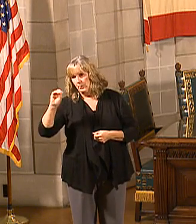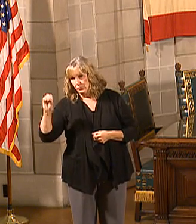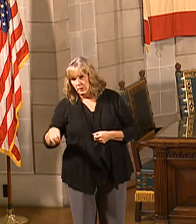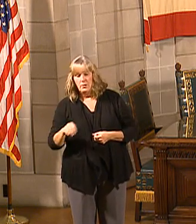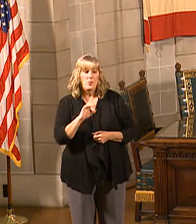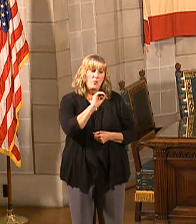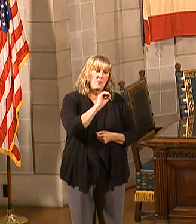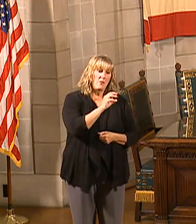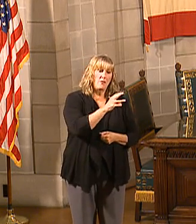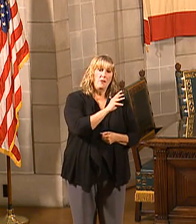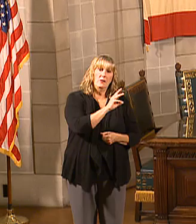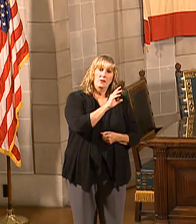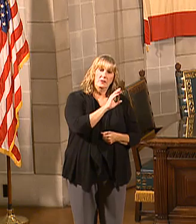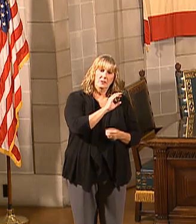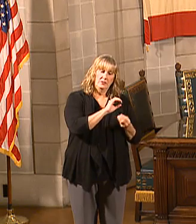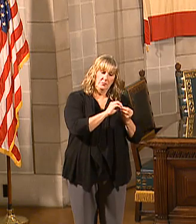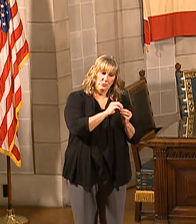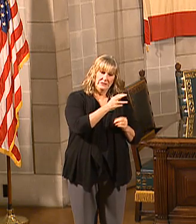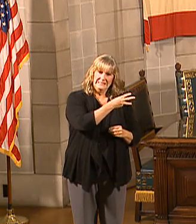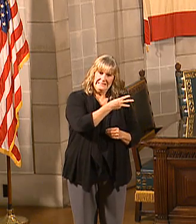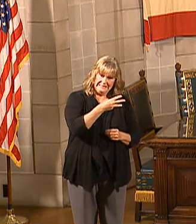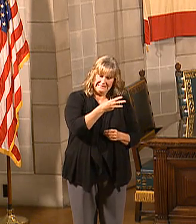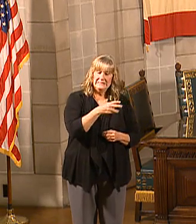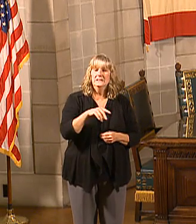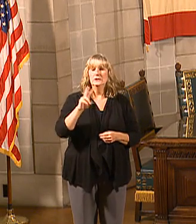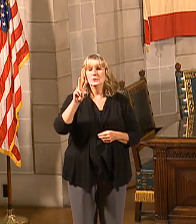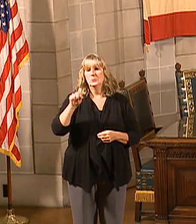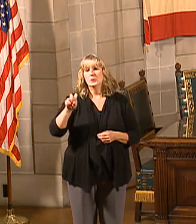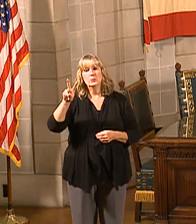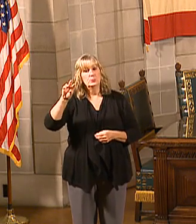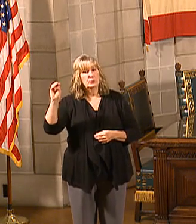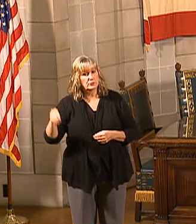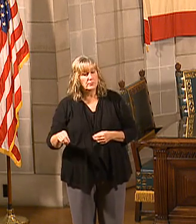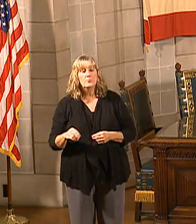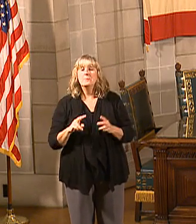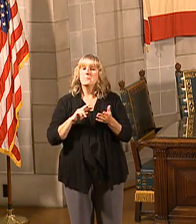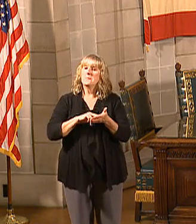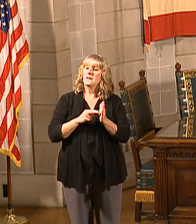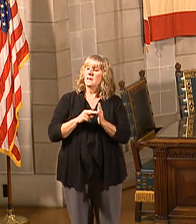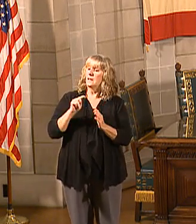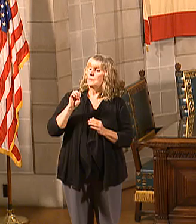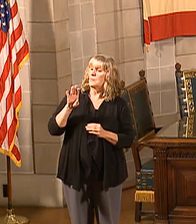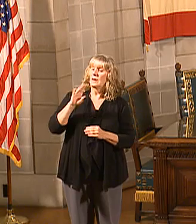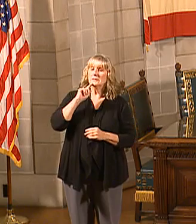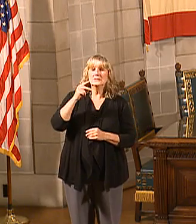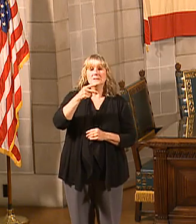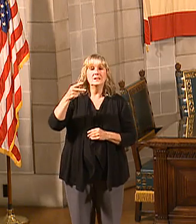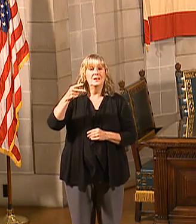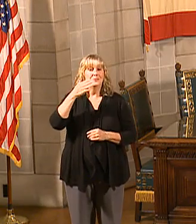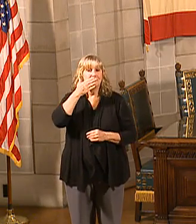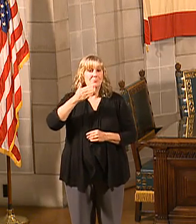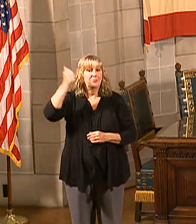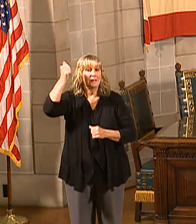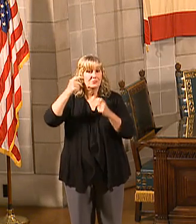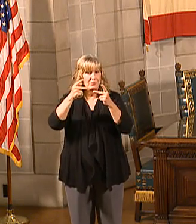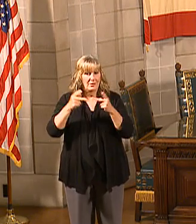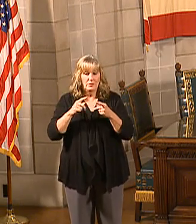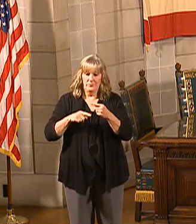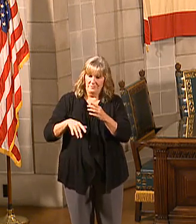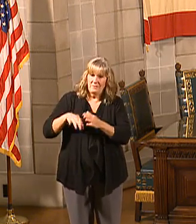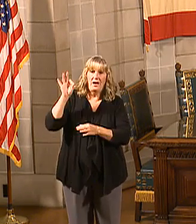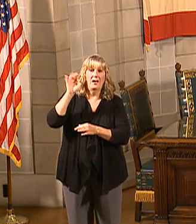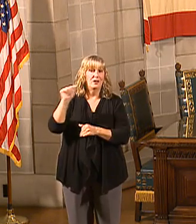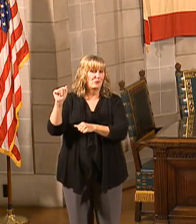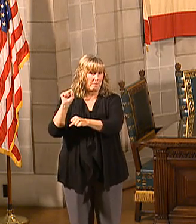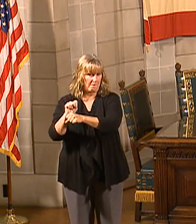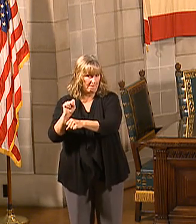number 6 at 2.2%. So all of this creates an environment where Nebraska is the second best place to find a job, according to Wallet Hub, which